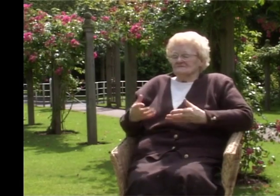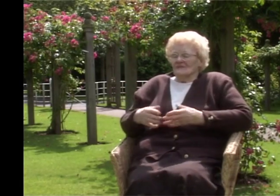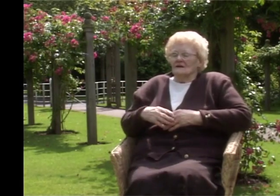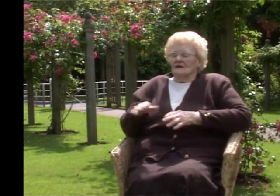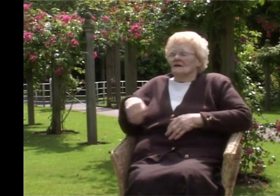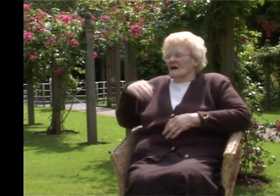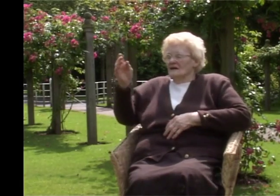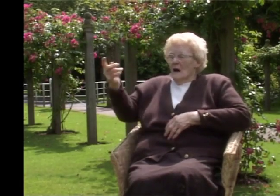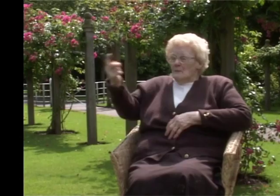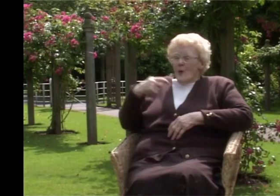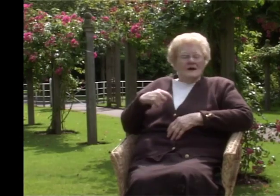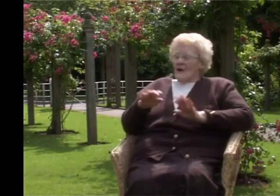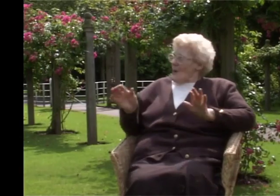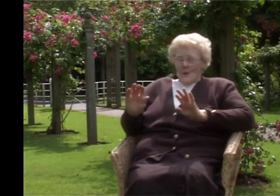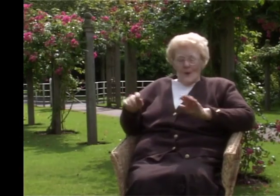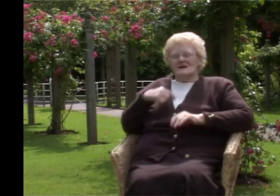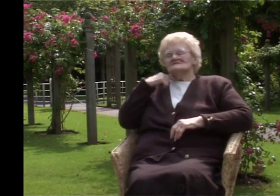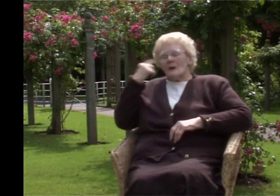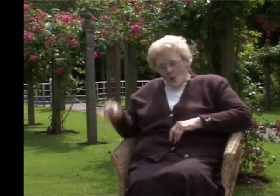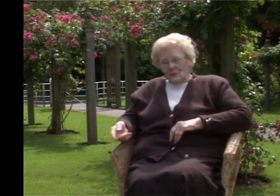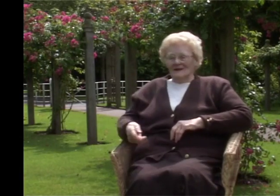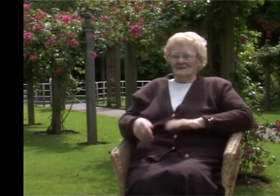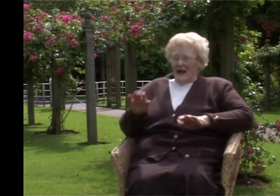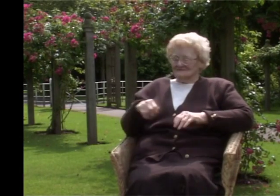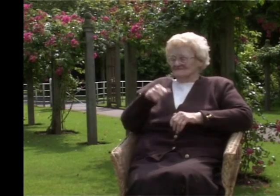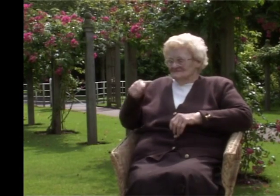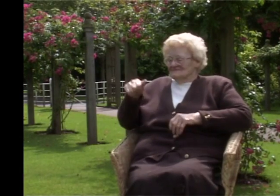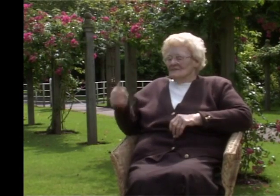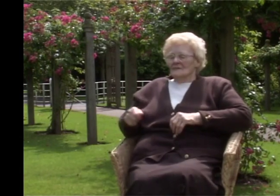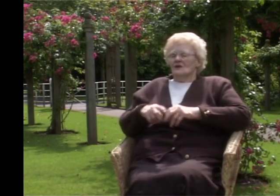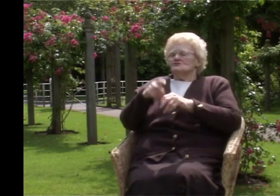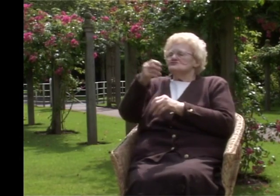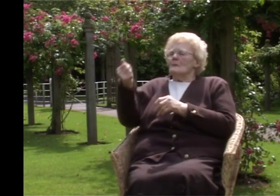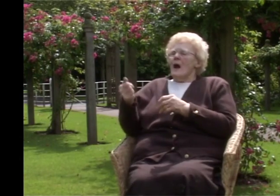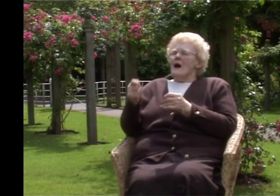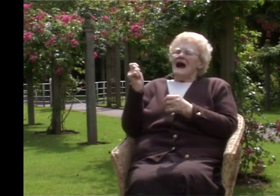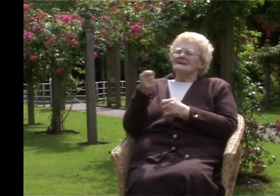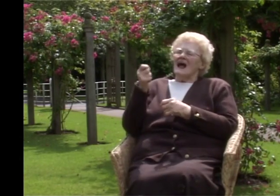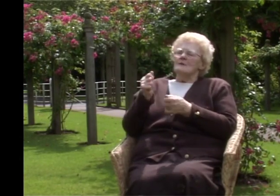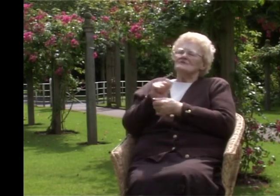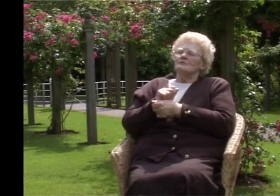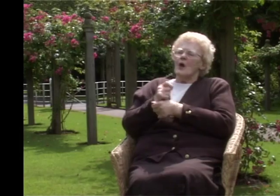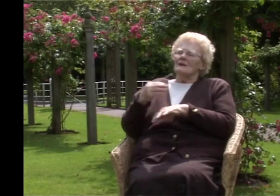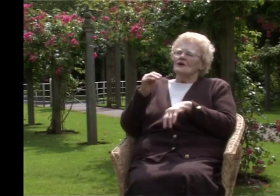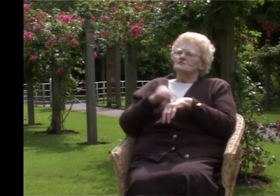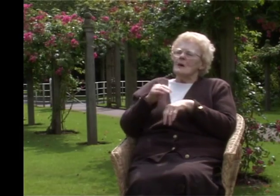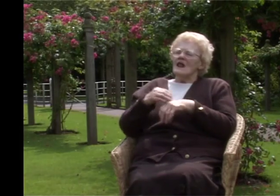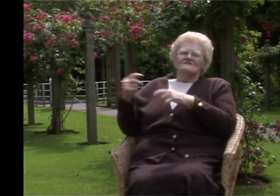for more, but we would tell them that they would have to come the following morning. Some of the Italian prisoners of war were caught fighting